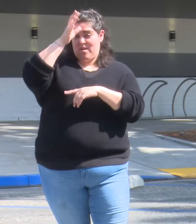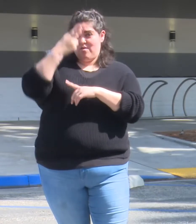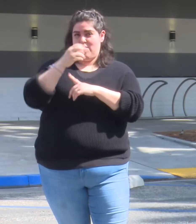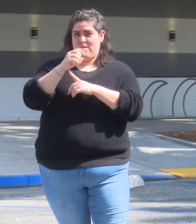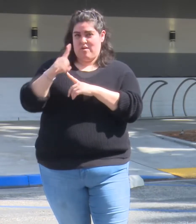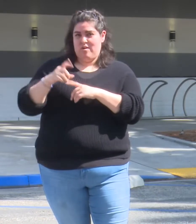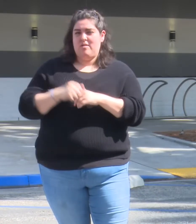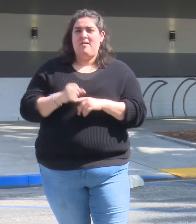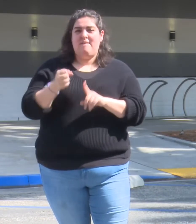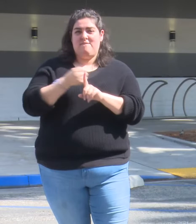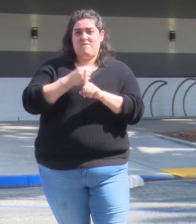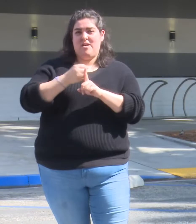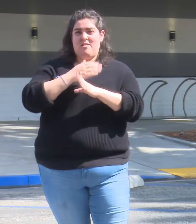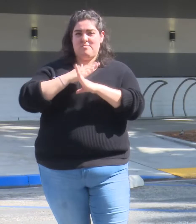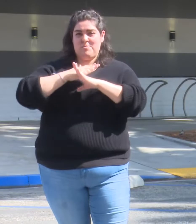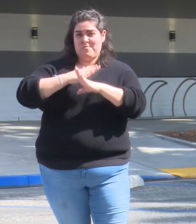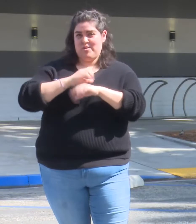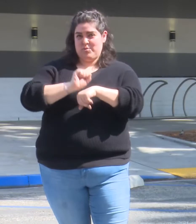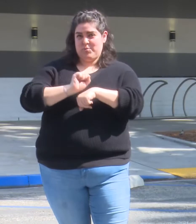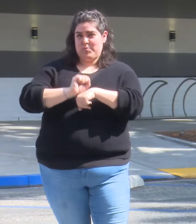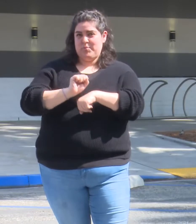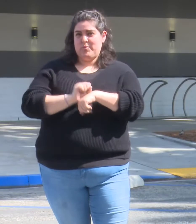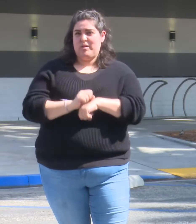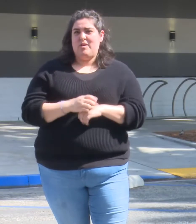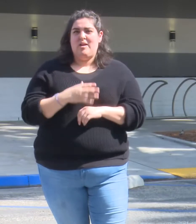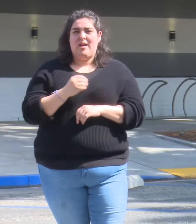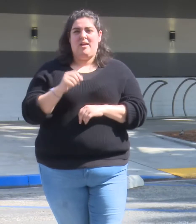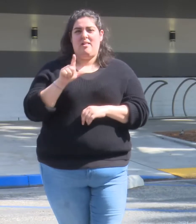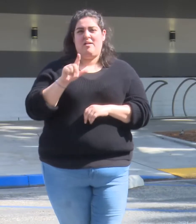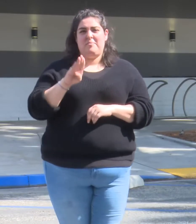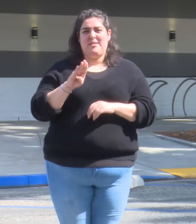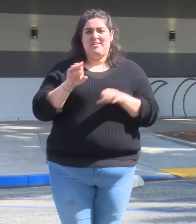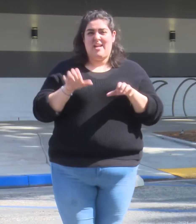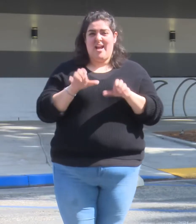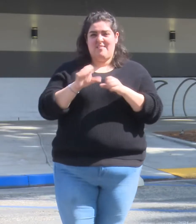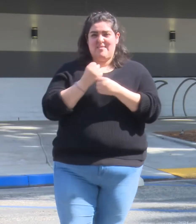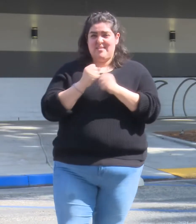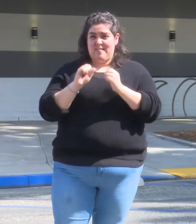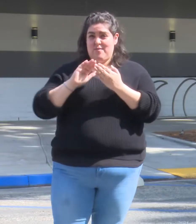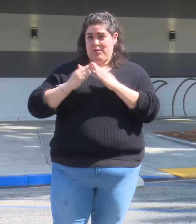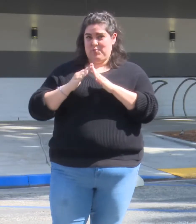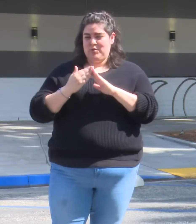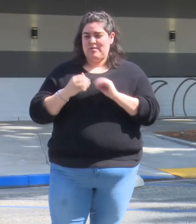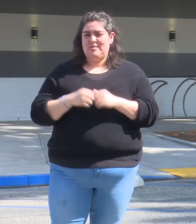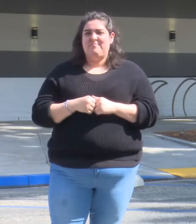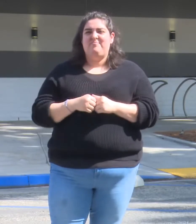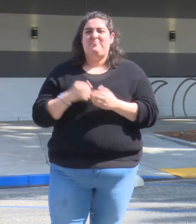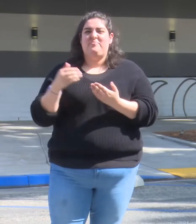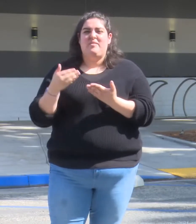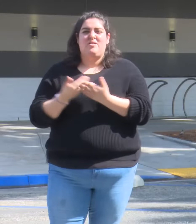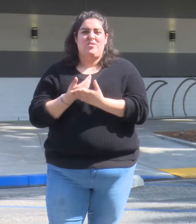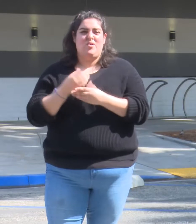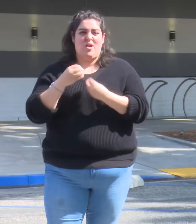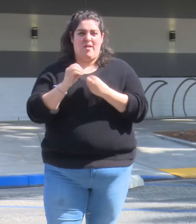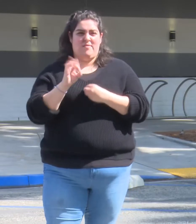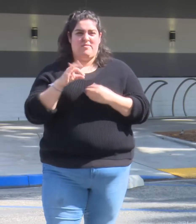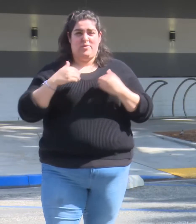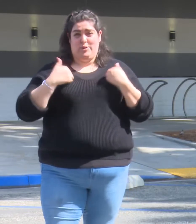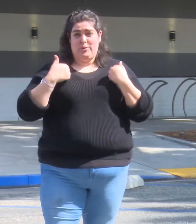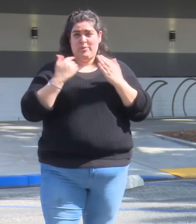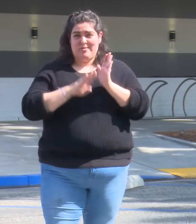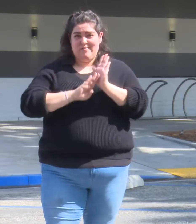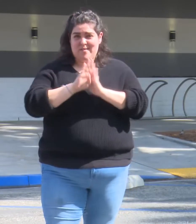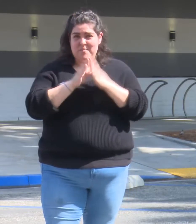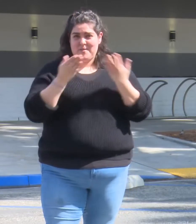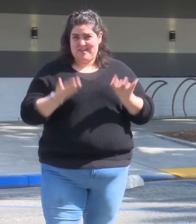such as the Long Beach Advancing Peace and our Long Beach Activating Safe Communities. Our new Office of Youth Development is